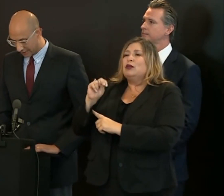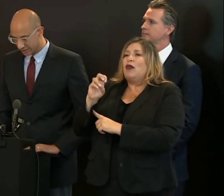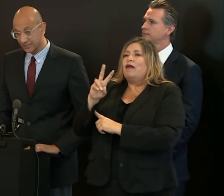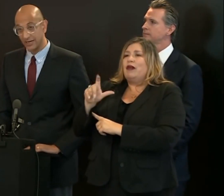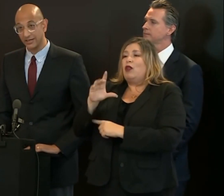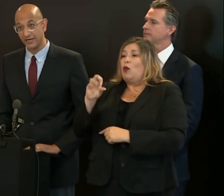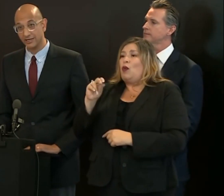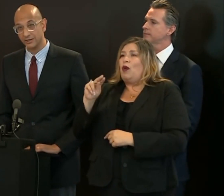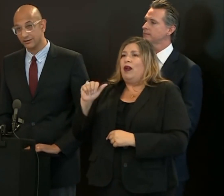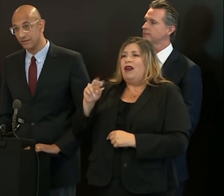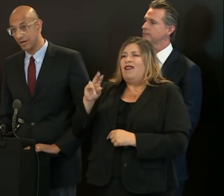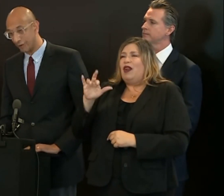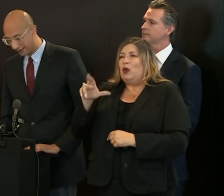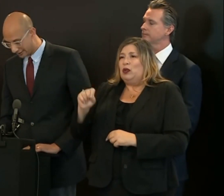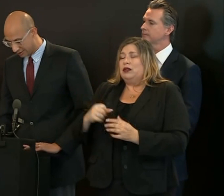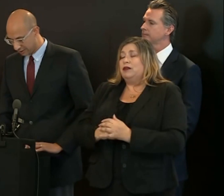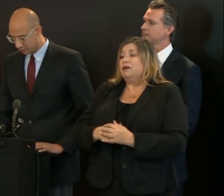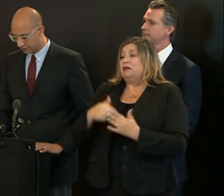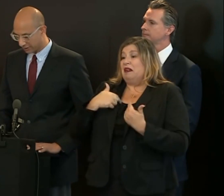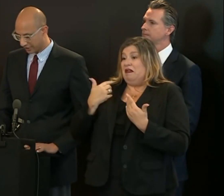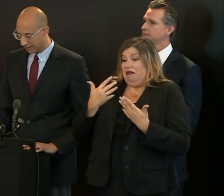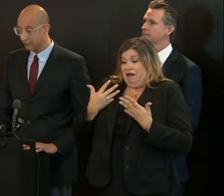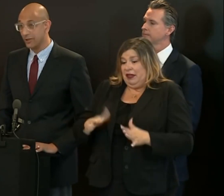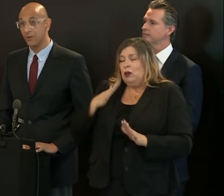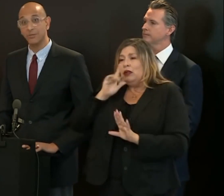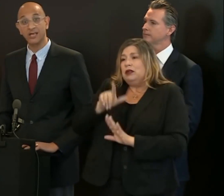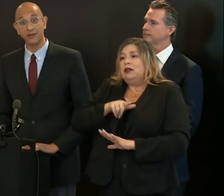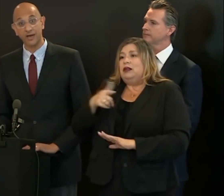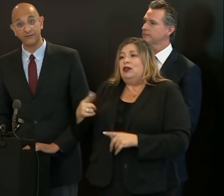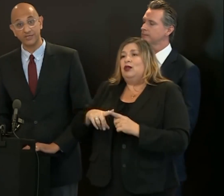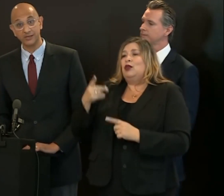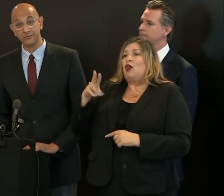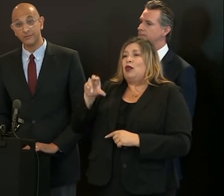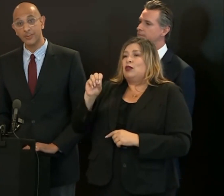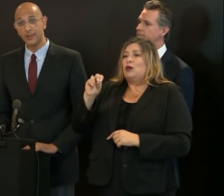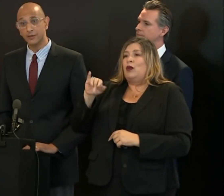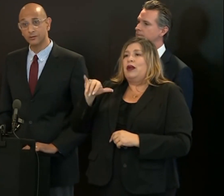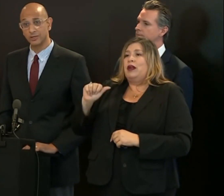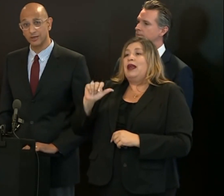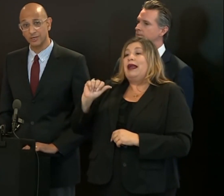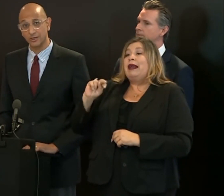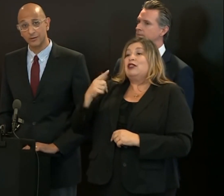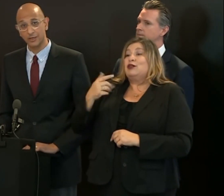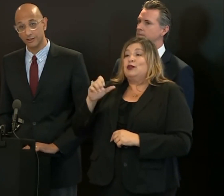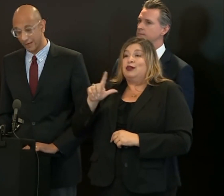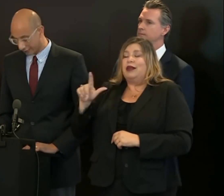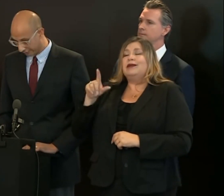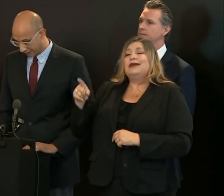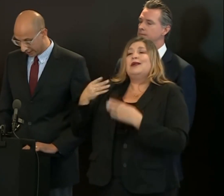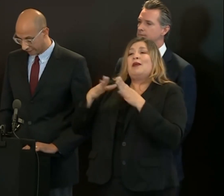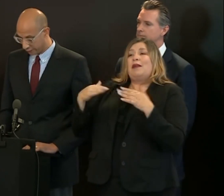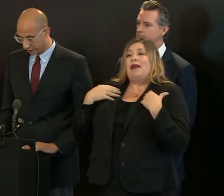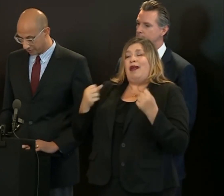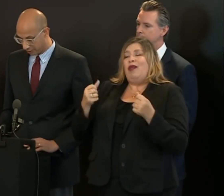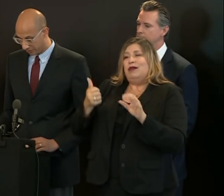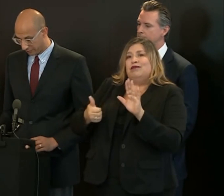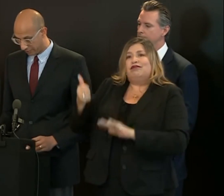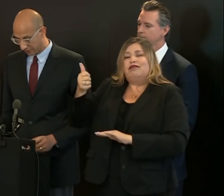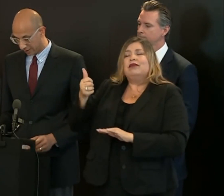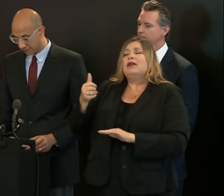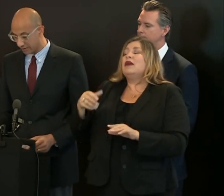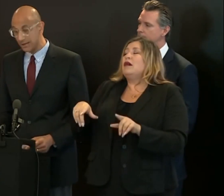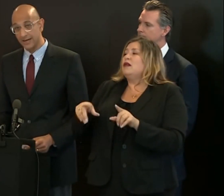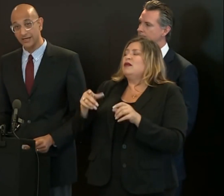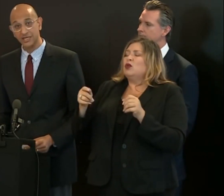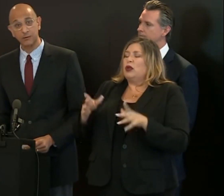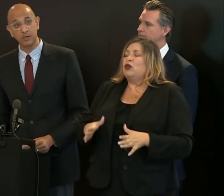over to Dr. Sonia Angel to my right, who is our California Public Health Officer, who is also the Director of the California Department of